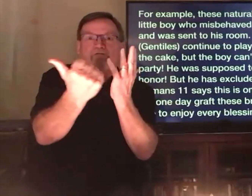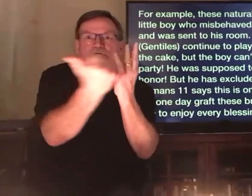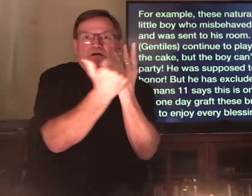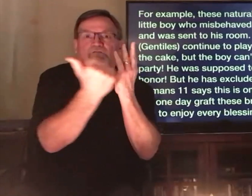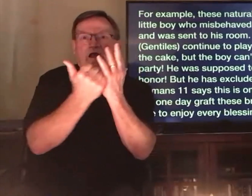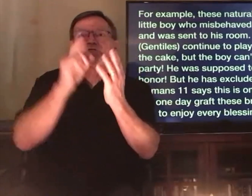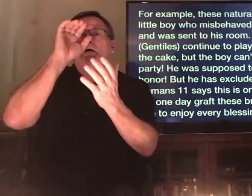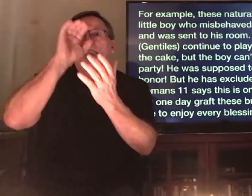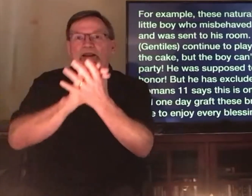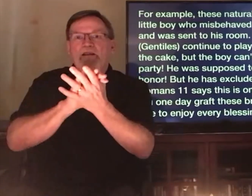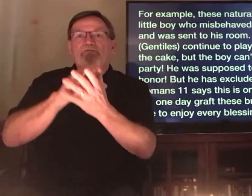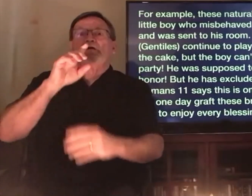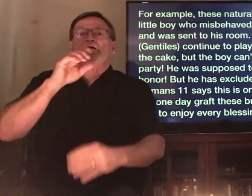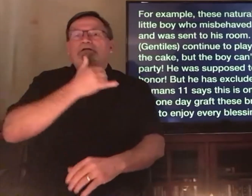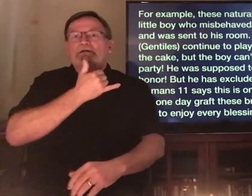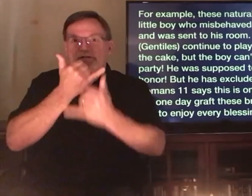because of that, was sent to the